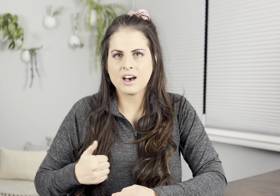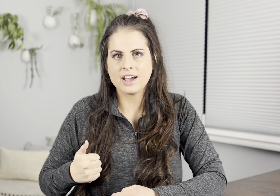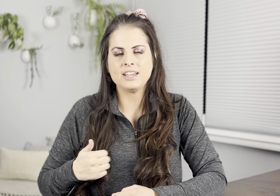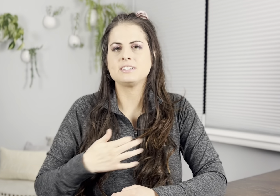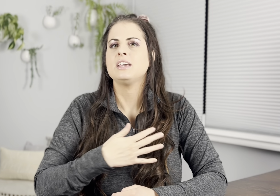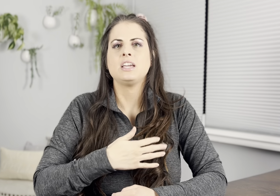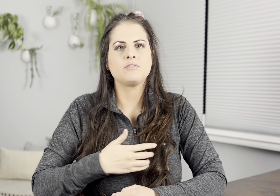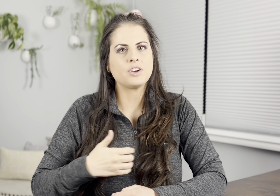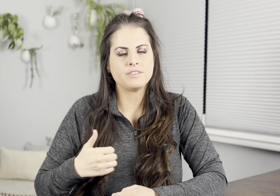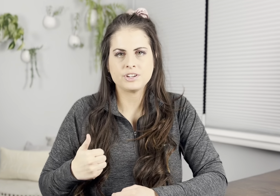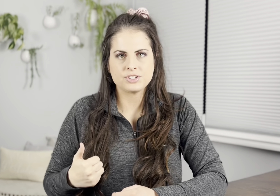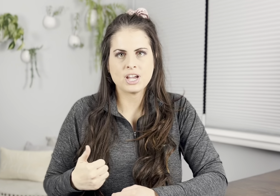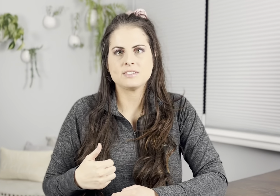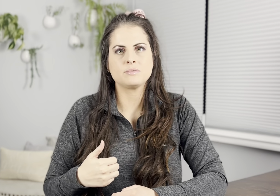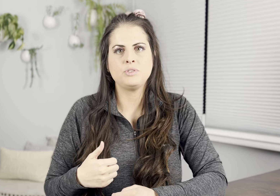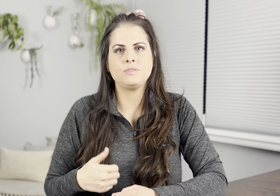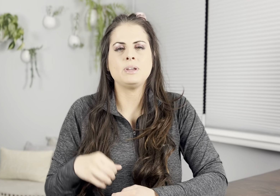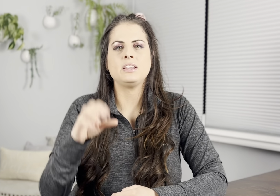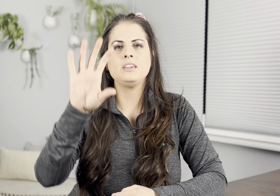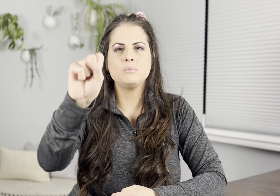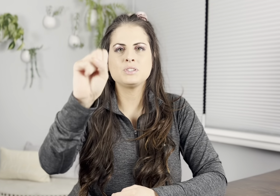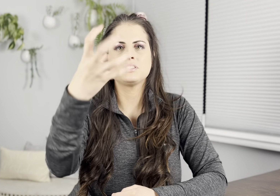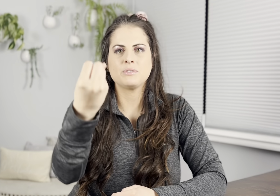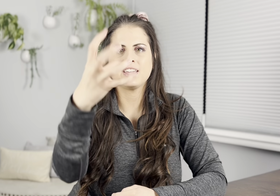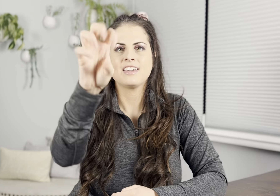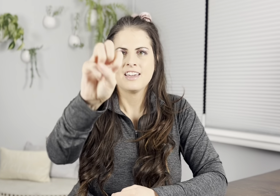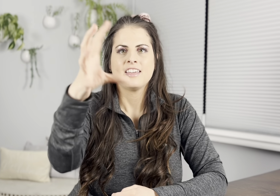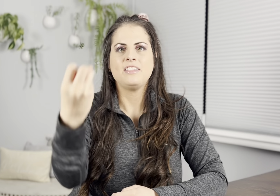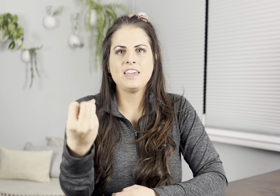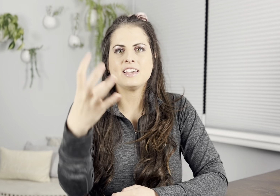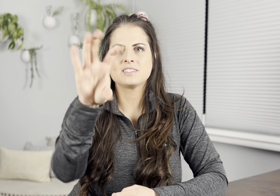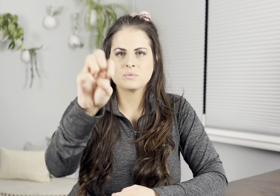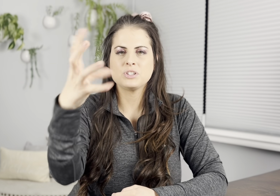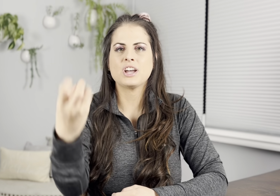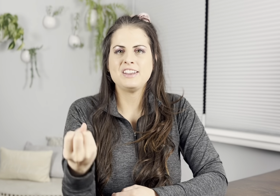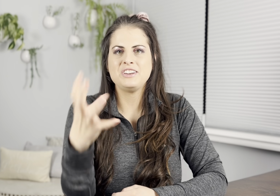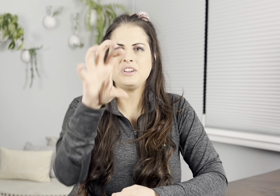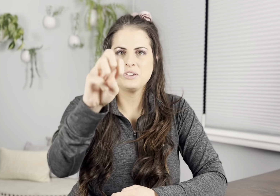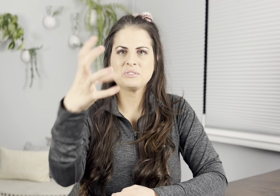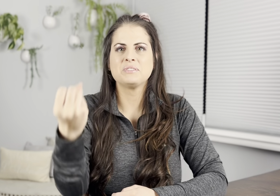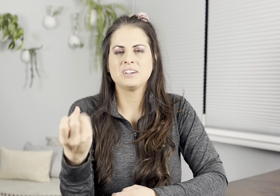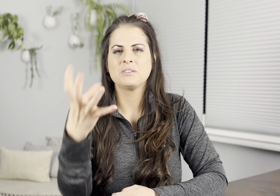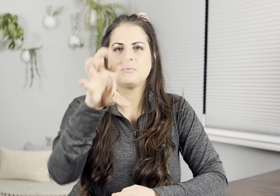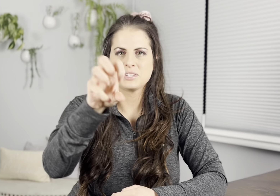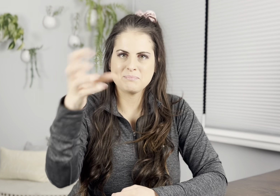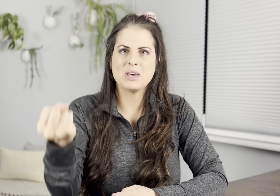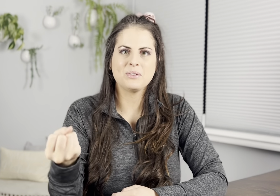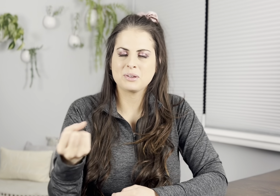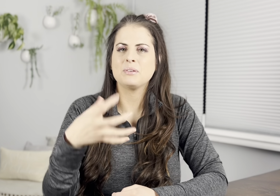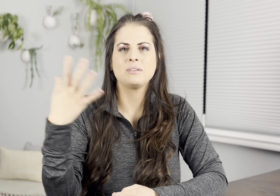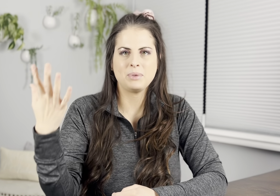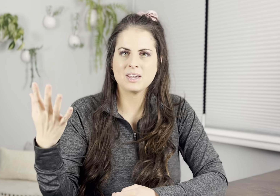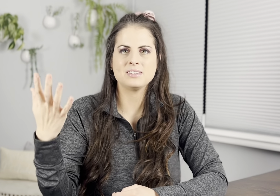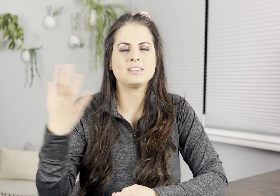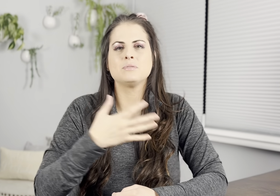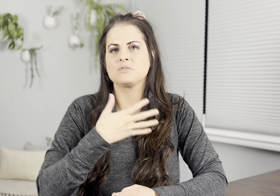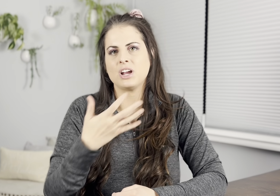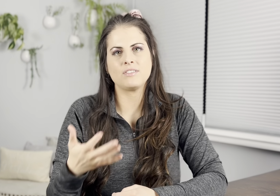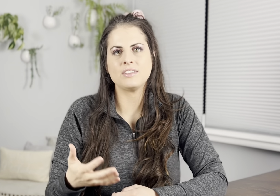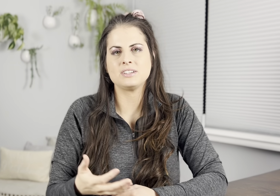refined in front of your chest movement. He was doing this, which I knew was milk because it was right around the times